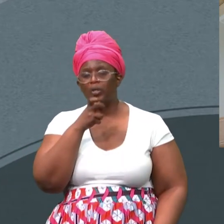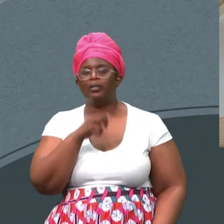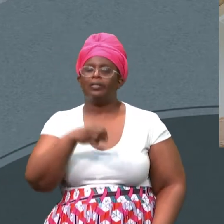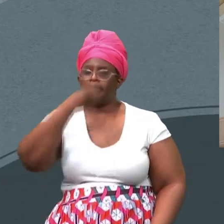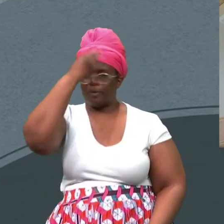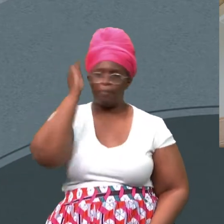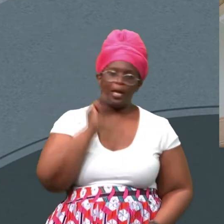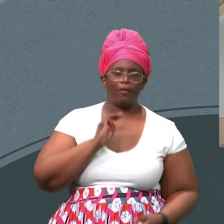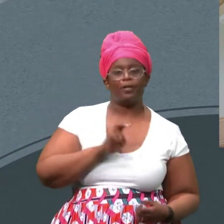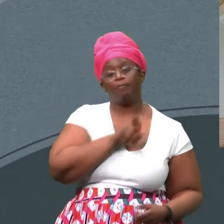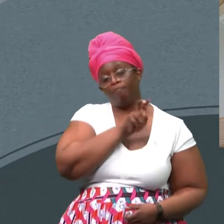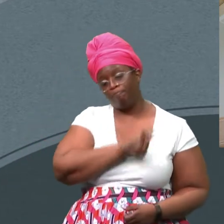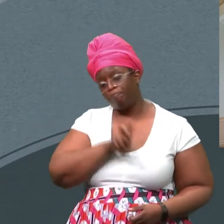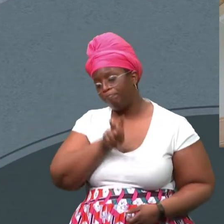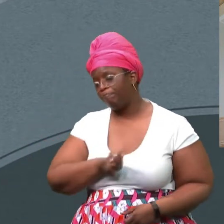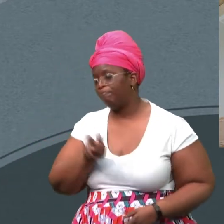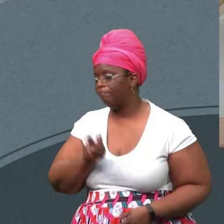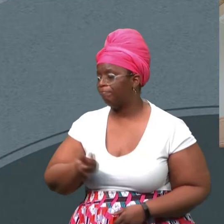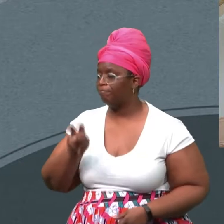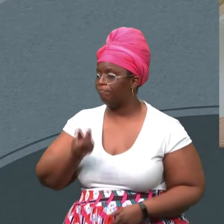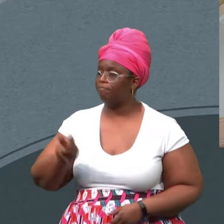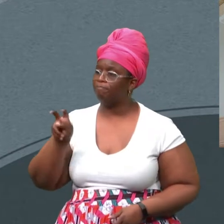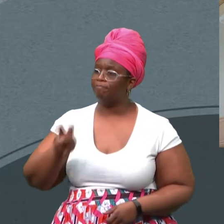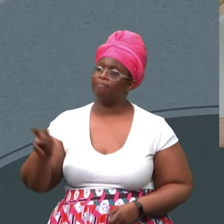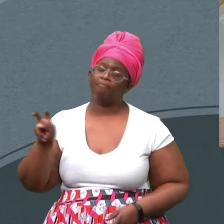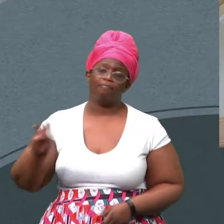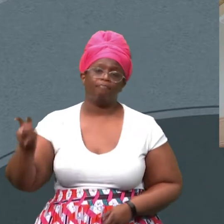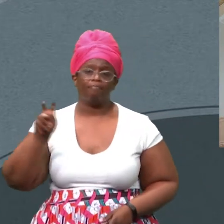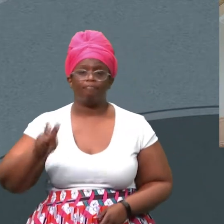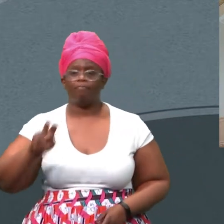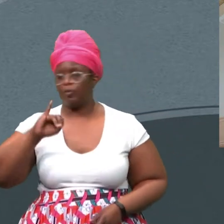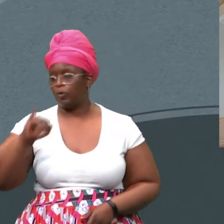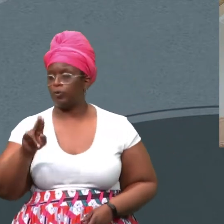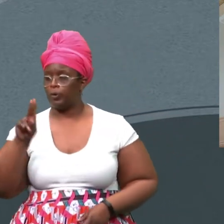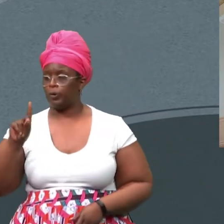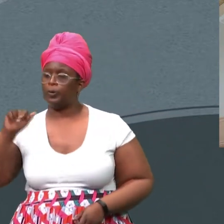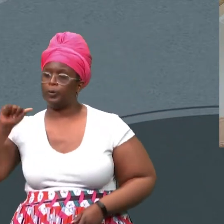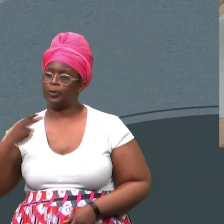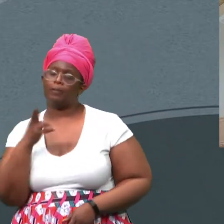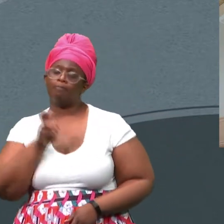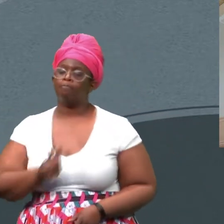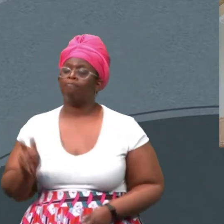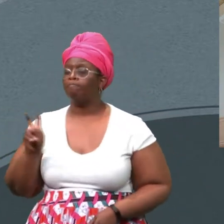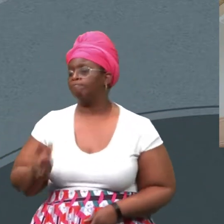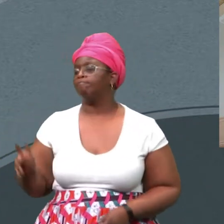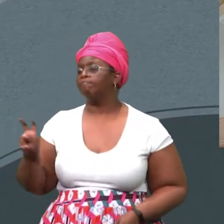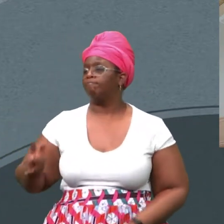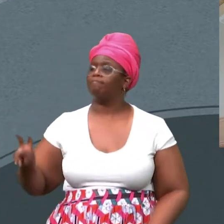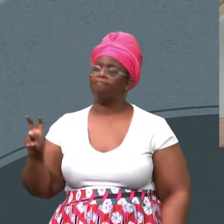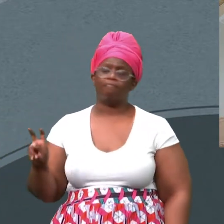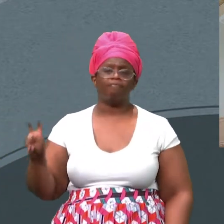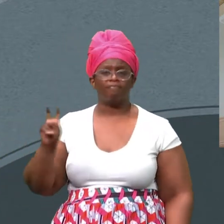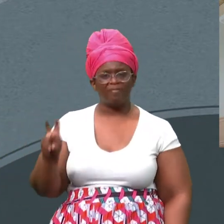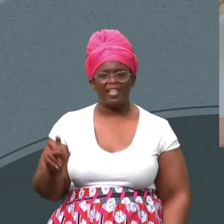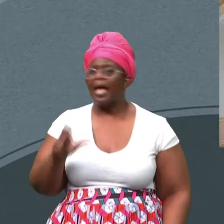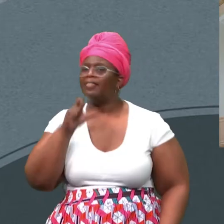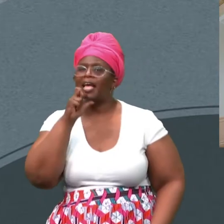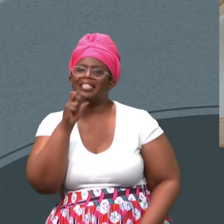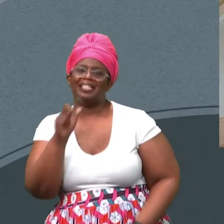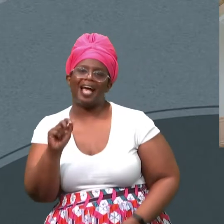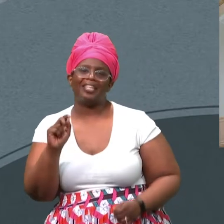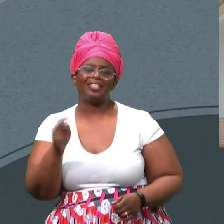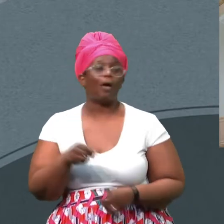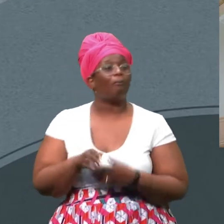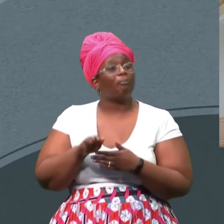a journey. She goes along the Judean hill country. She begins traveling along. This is not some leisurely stroll on